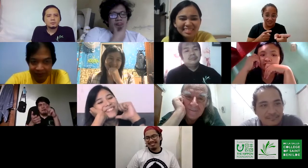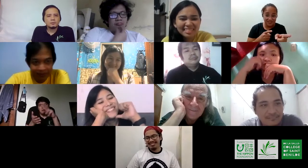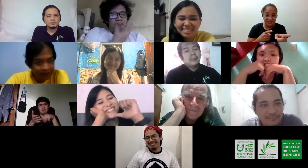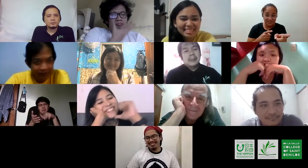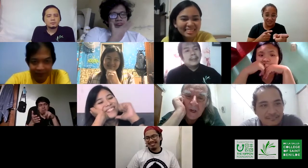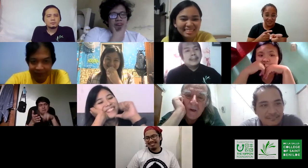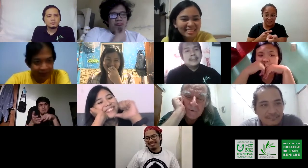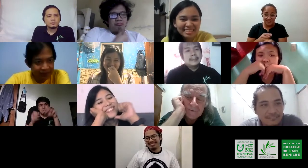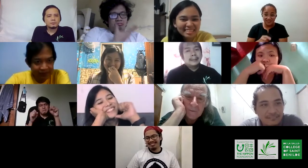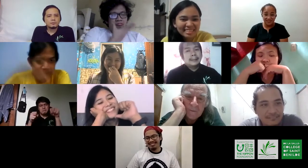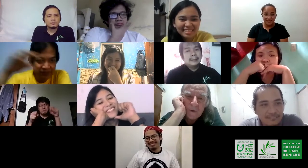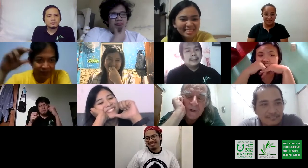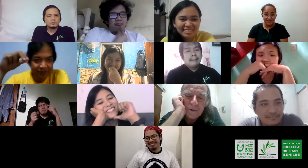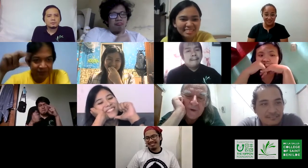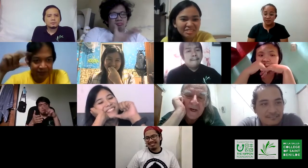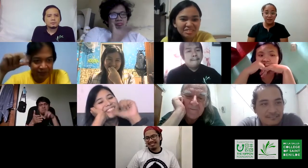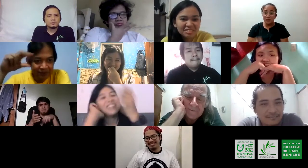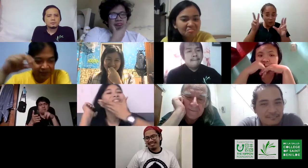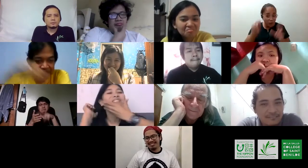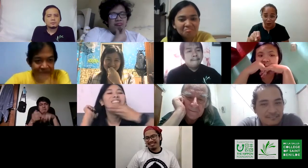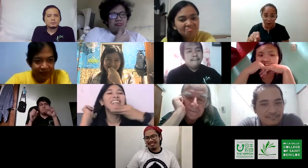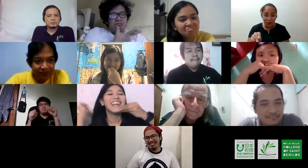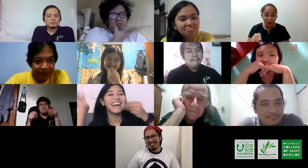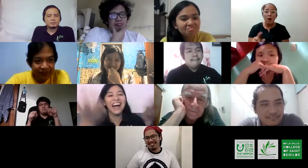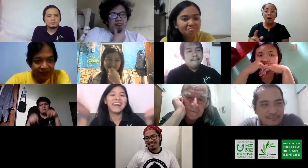No, No. What did you have?